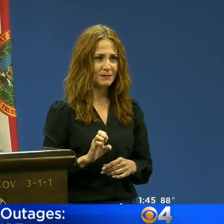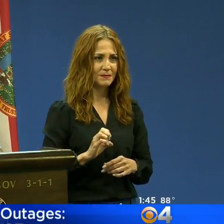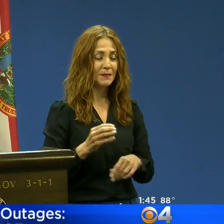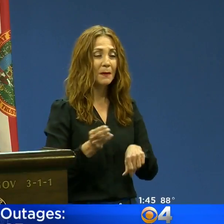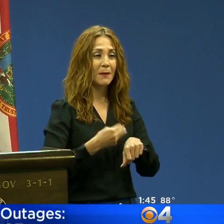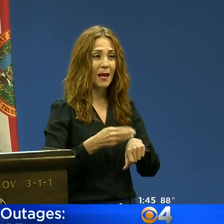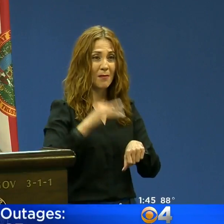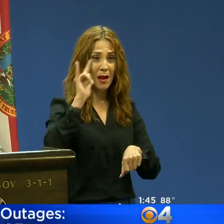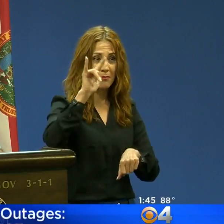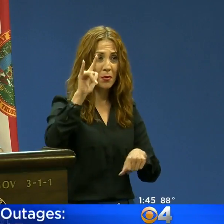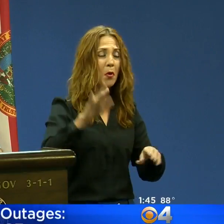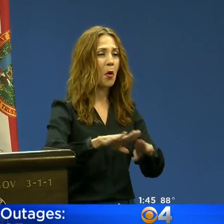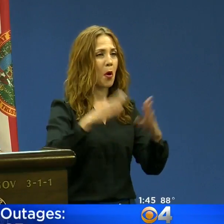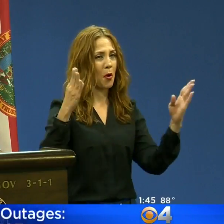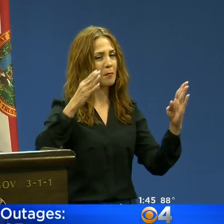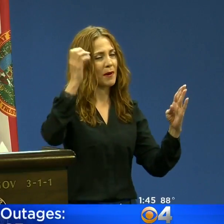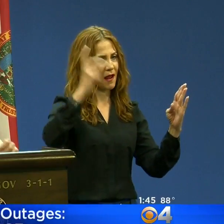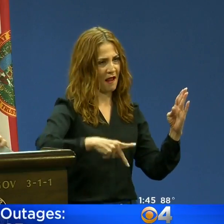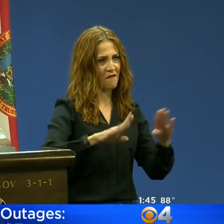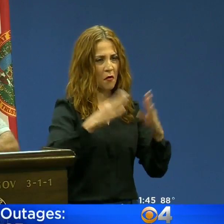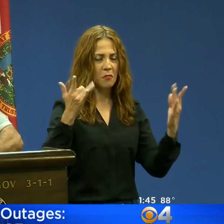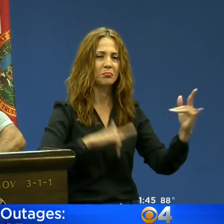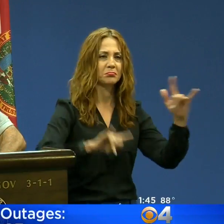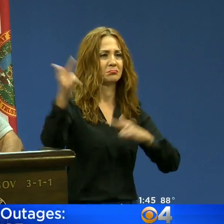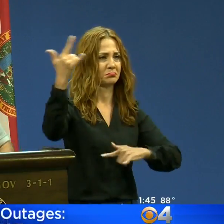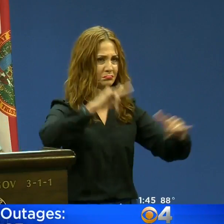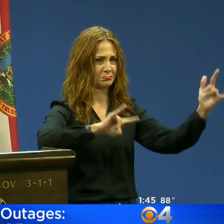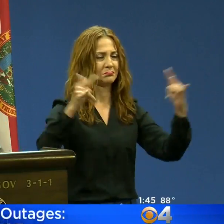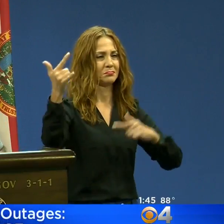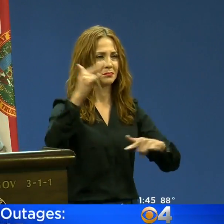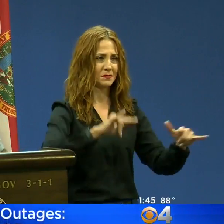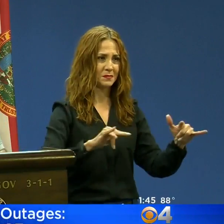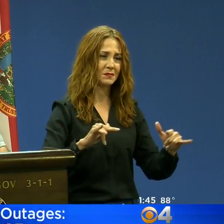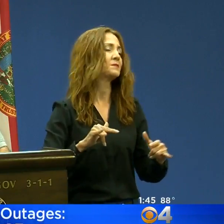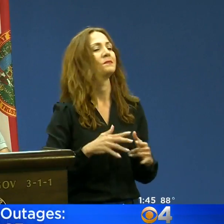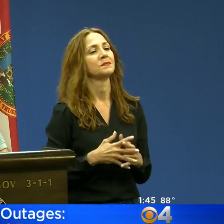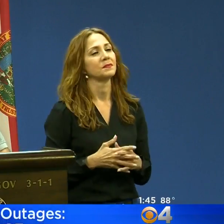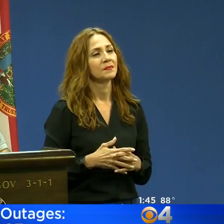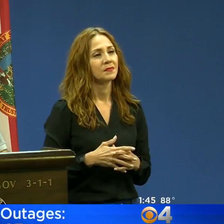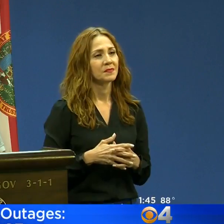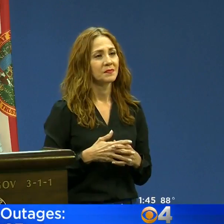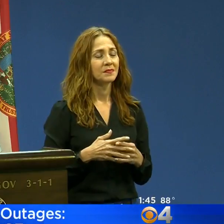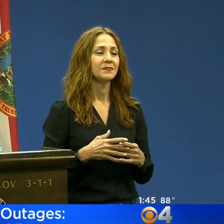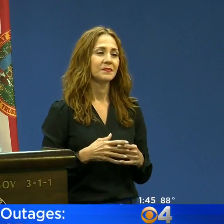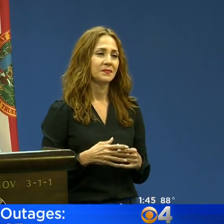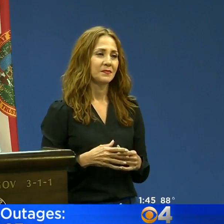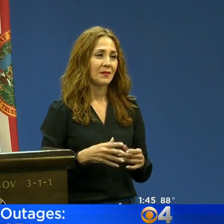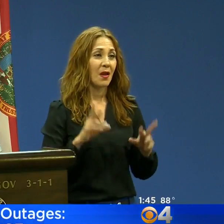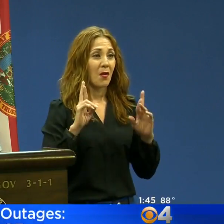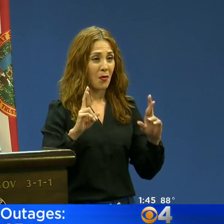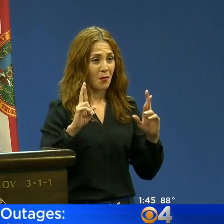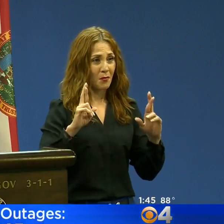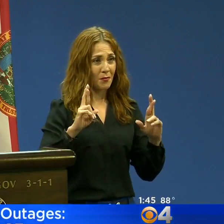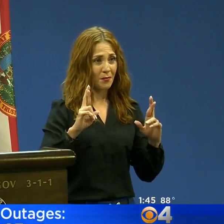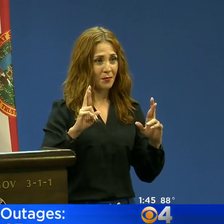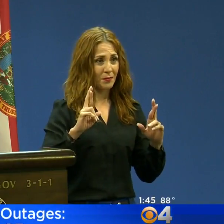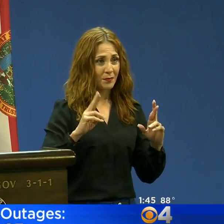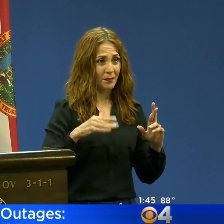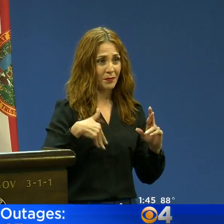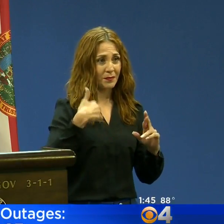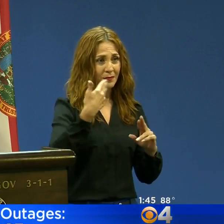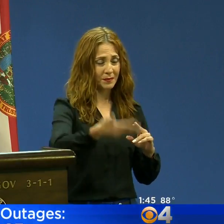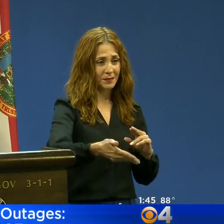at about 50%. The airport itself is open at 100%, but the airlines and flights are down to about 50%